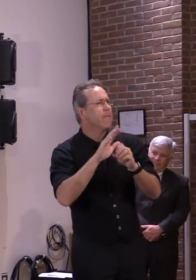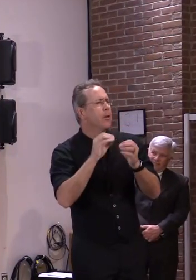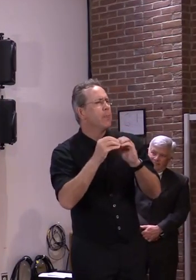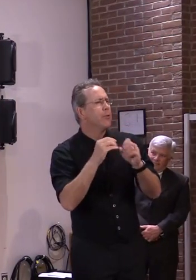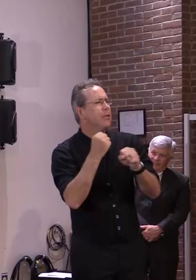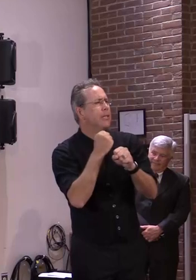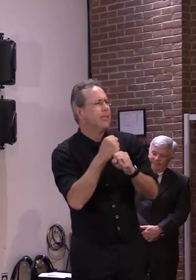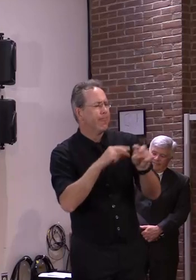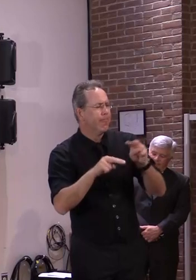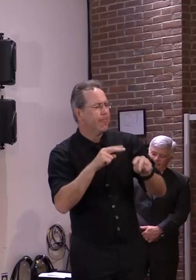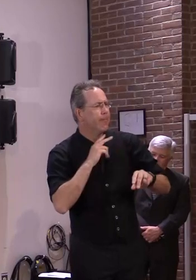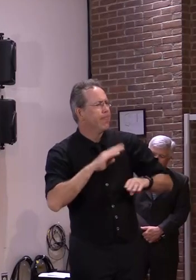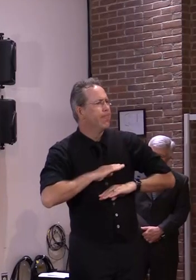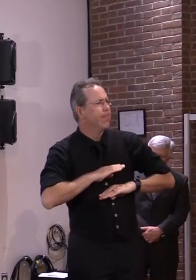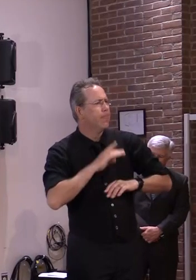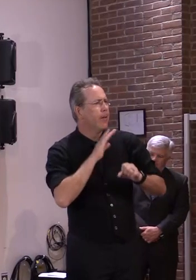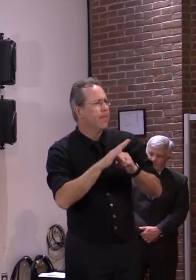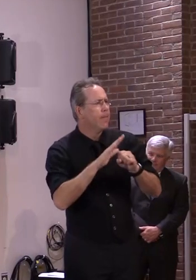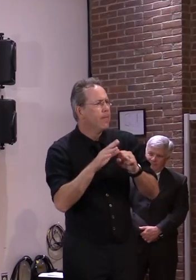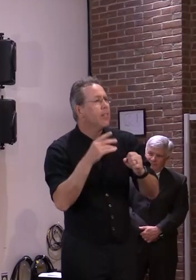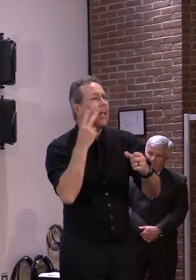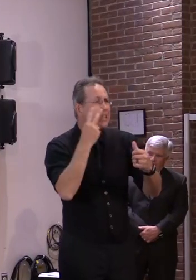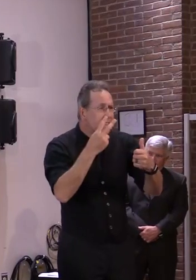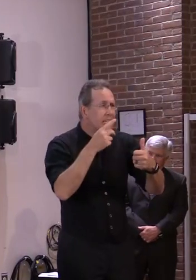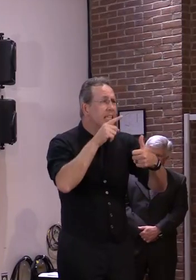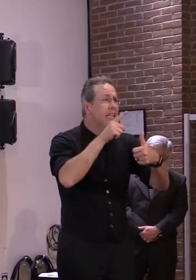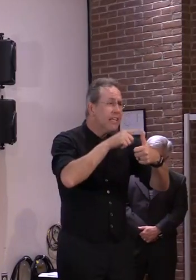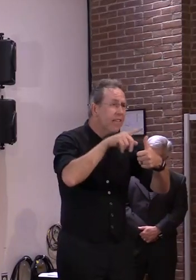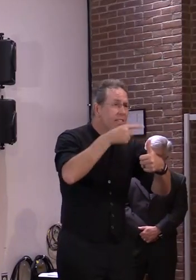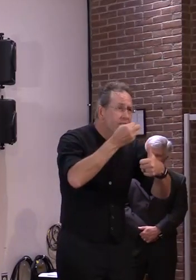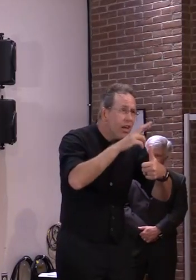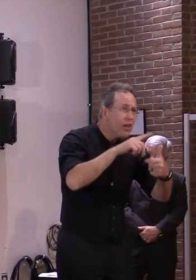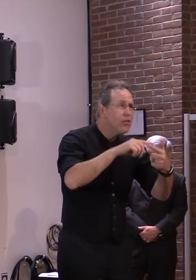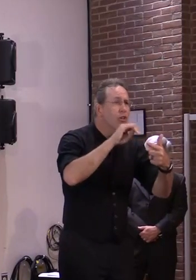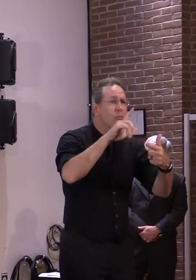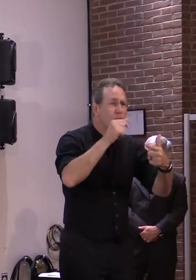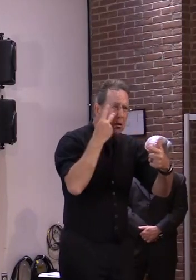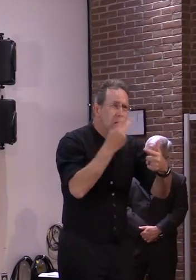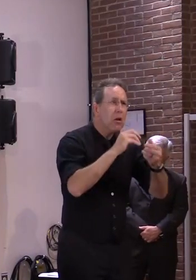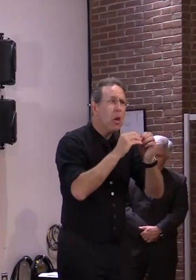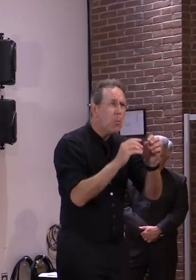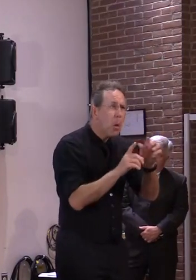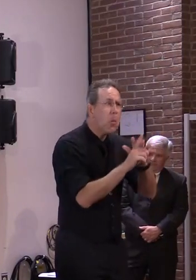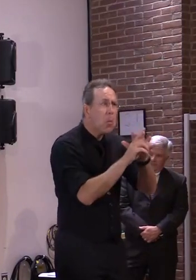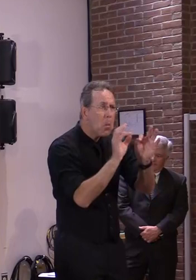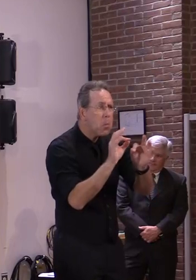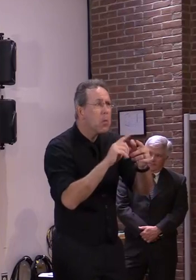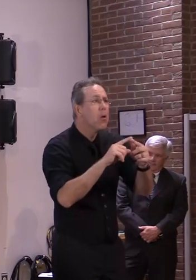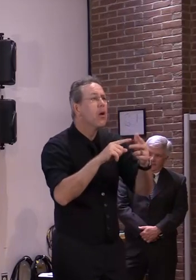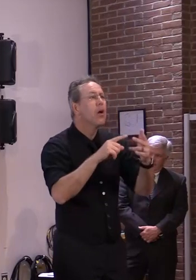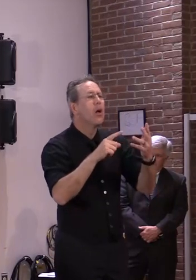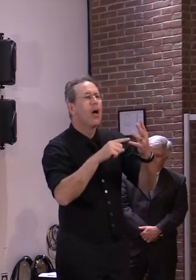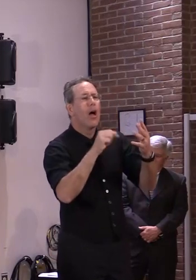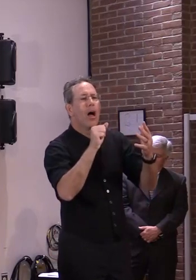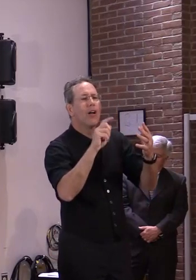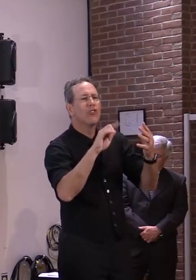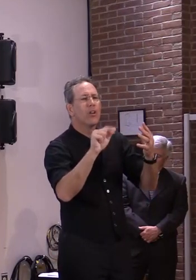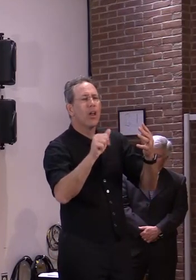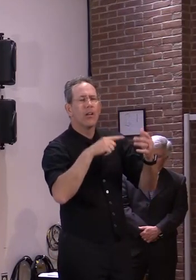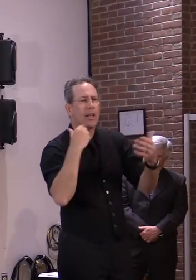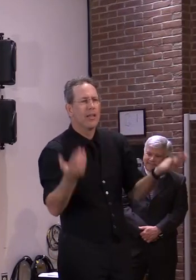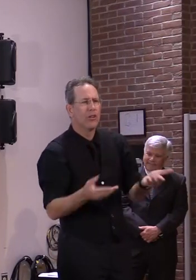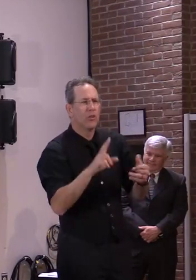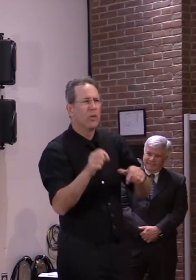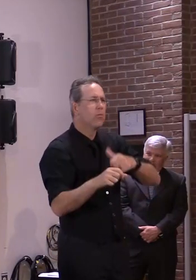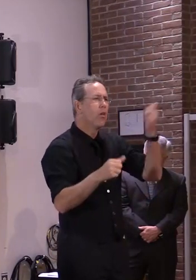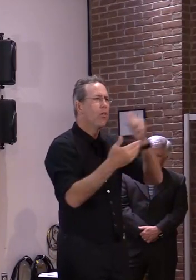vaccine. Most of the time when you get a number like that, it's just getting sick at all. And the vaccine turns